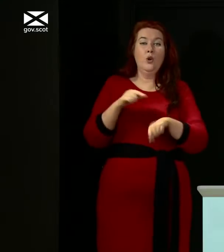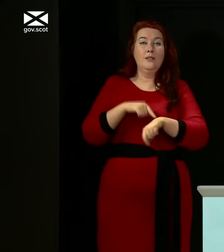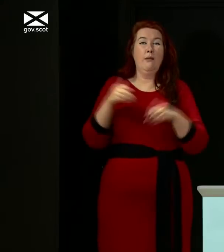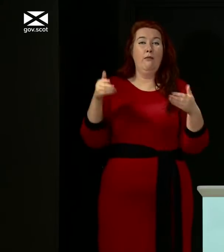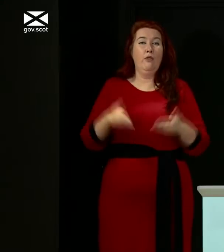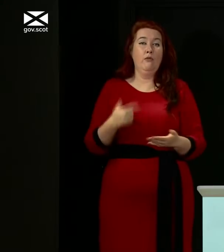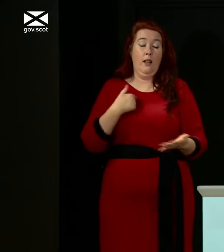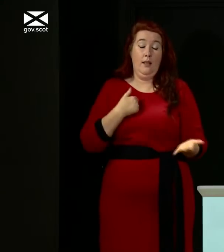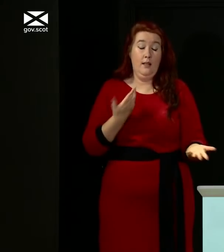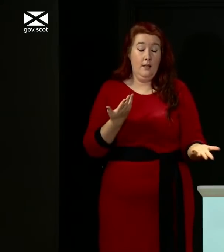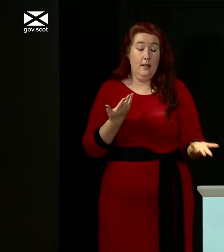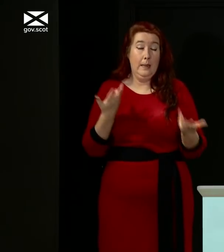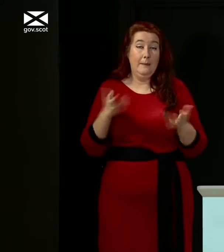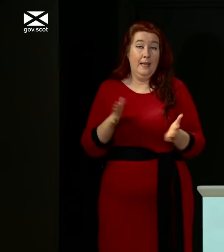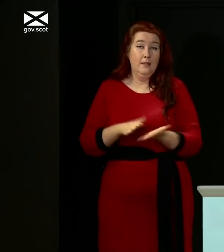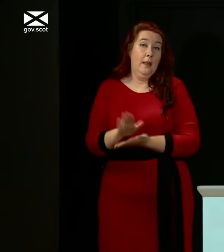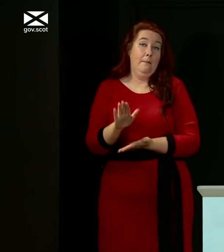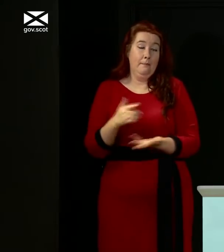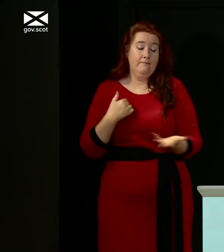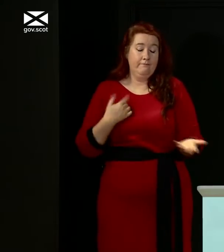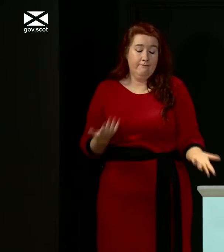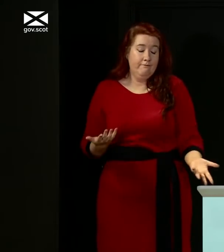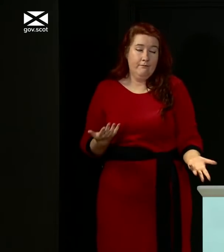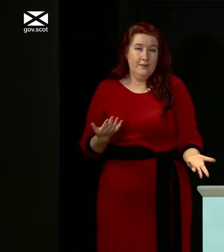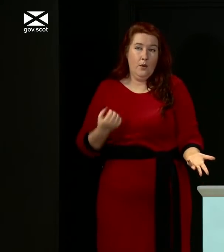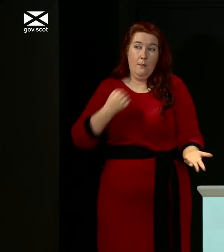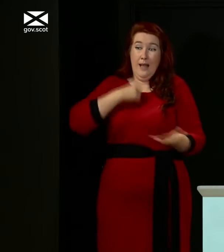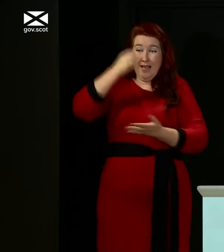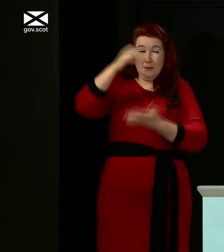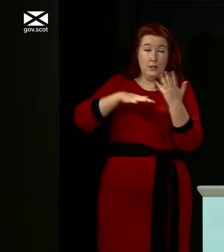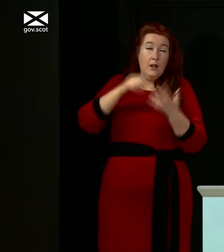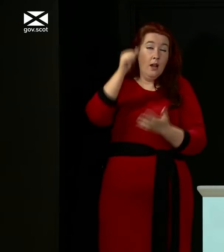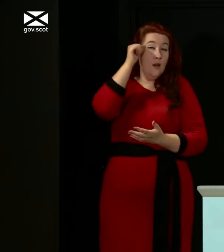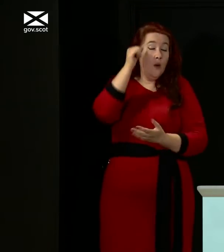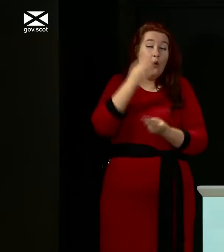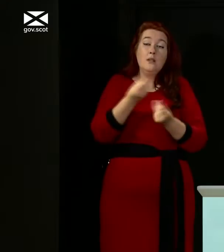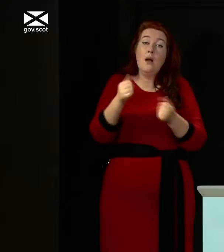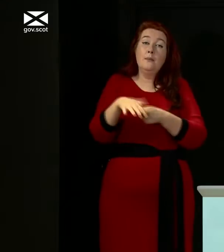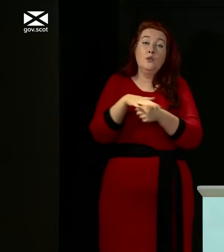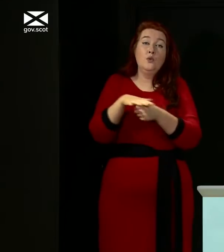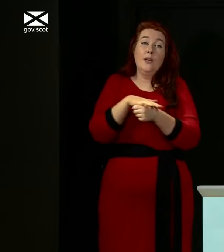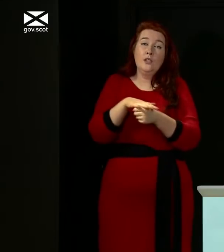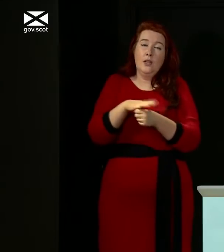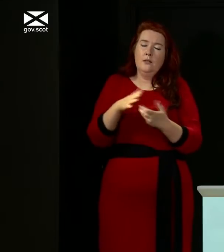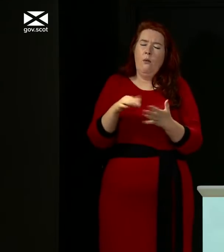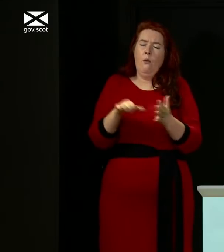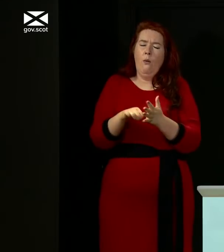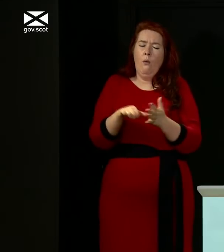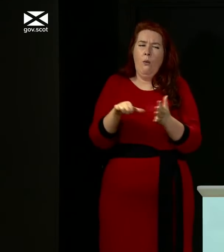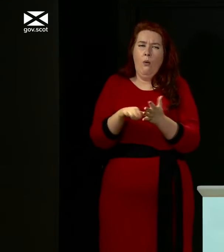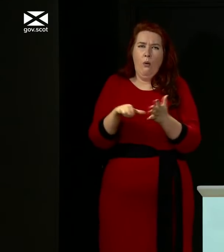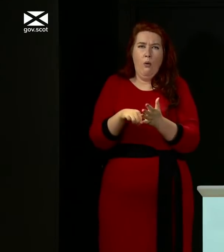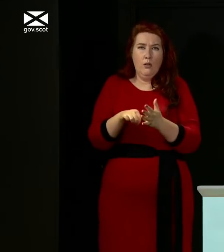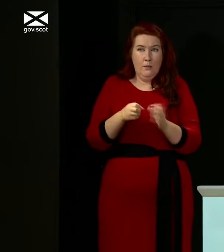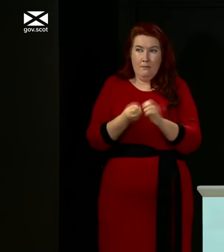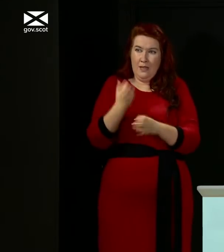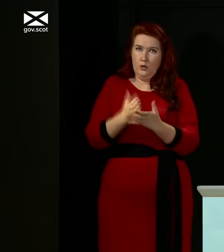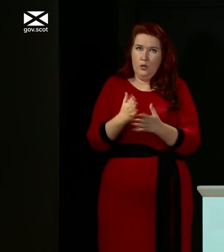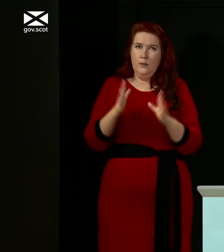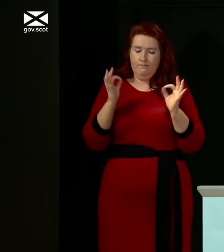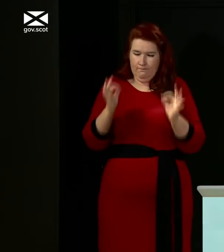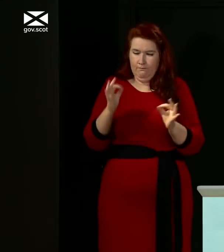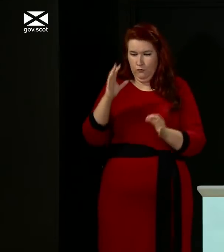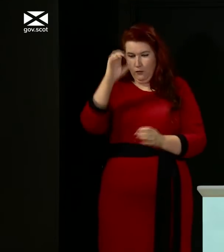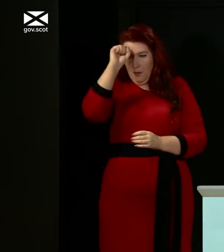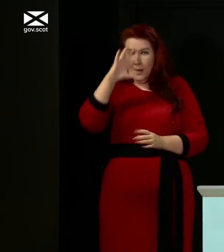funeral wake. And so I've got my own experience there of how there are some settings where it is even more difficult actually to do all of